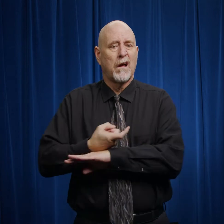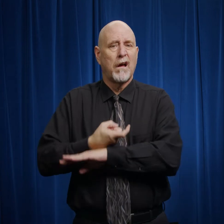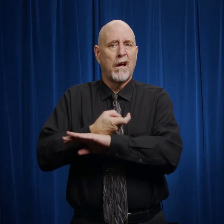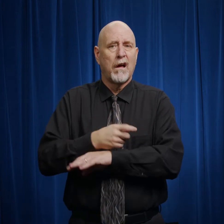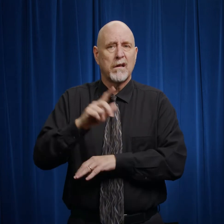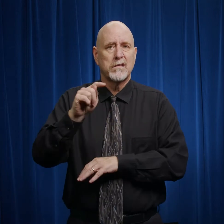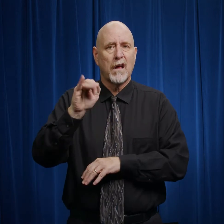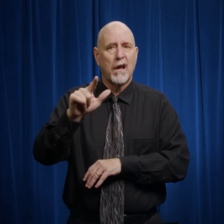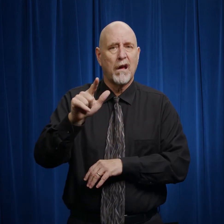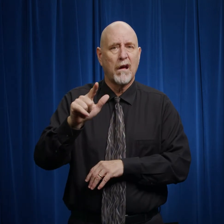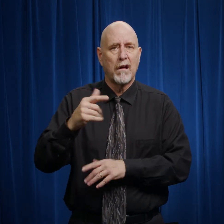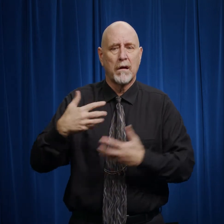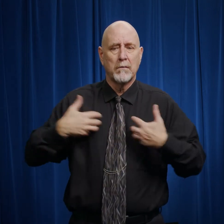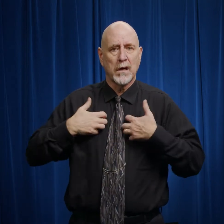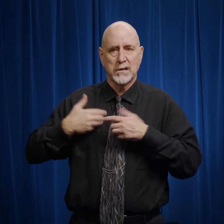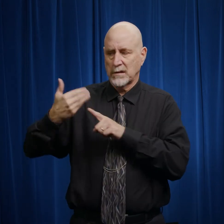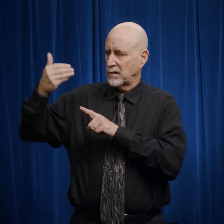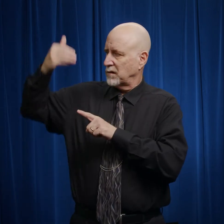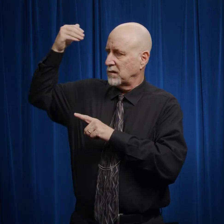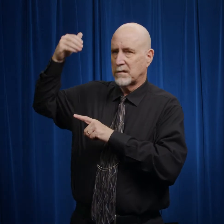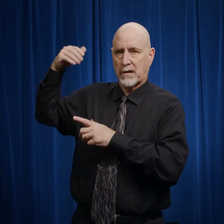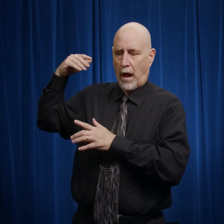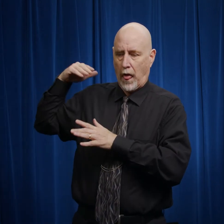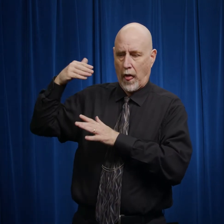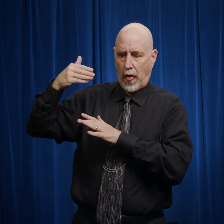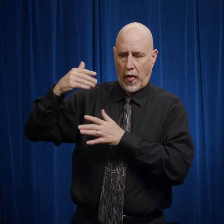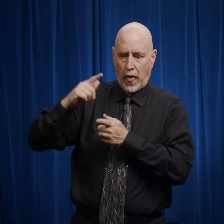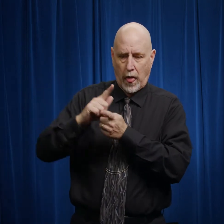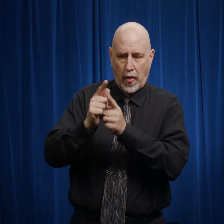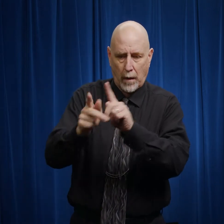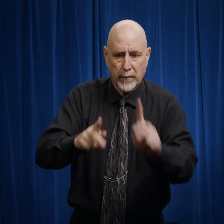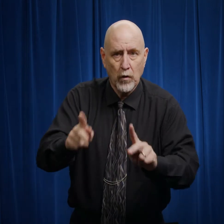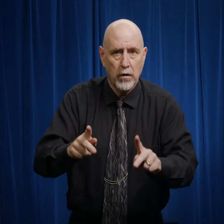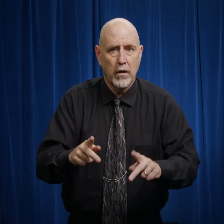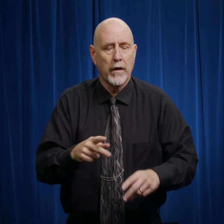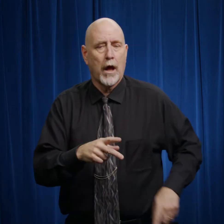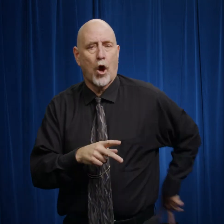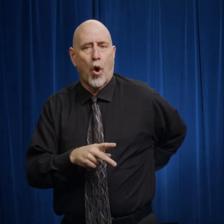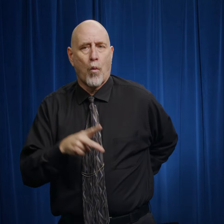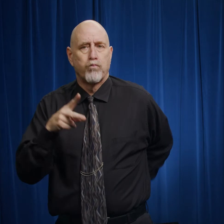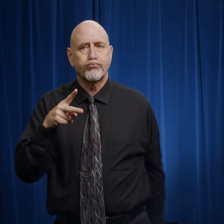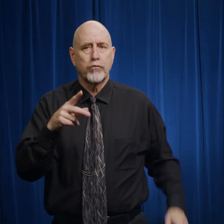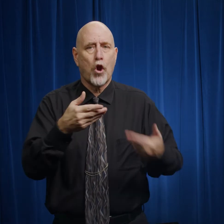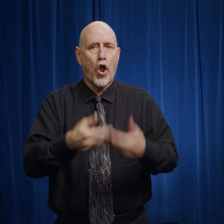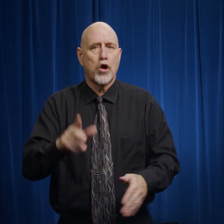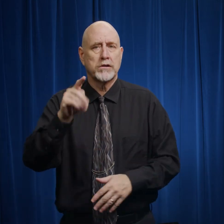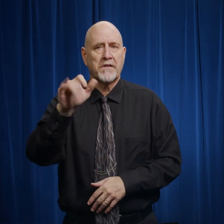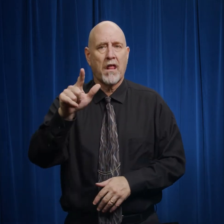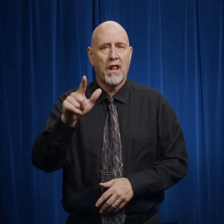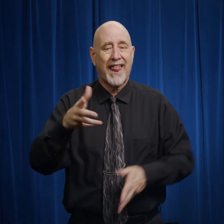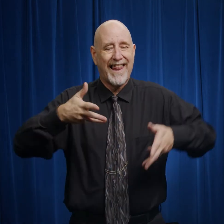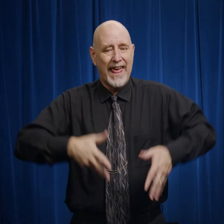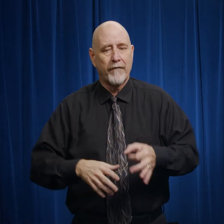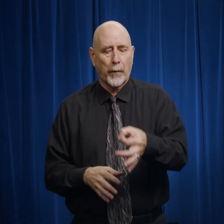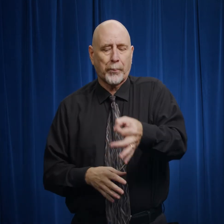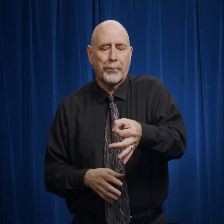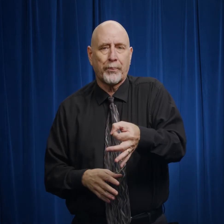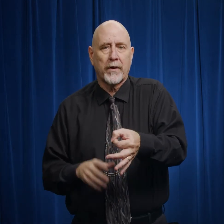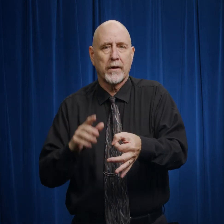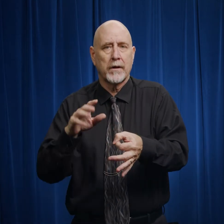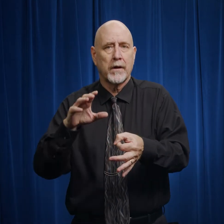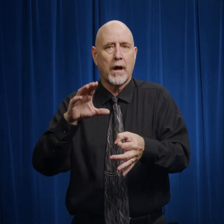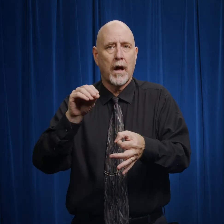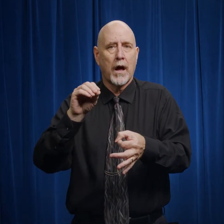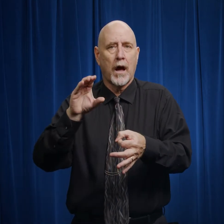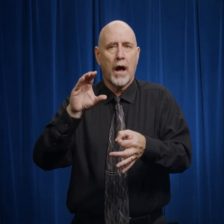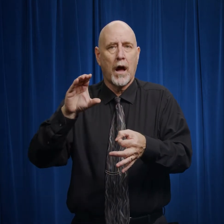time when we had primate ancestors and they actually had a tail and they lost that, but the vestige of that is left in